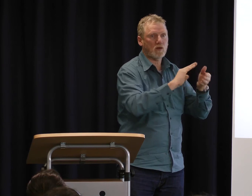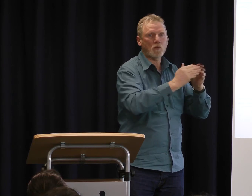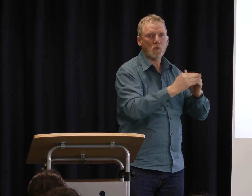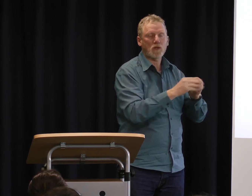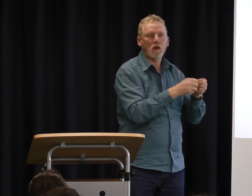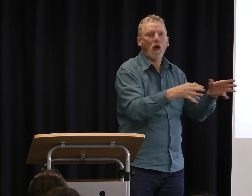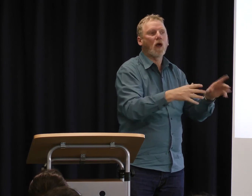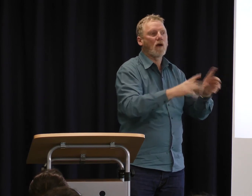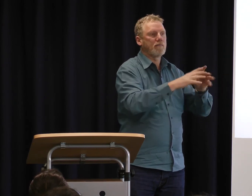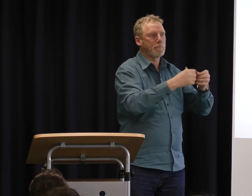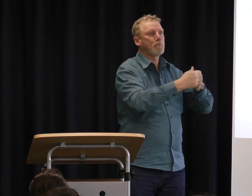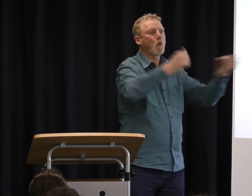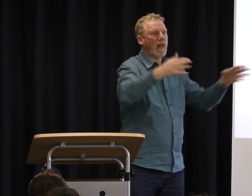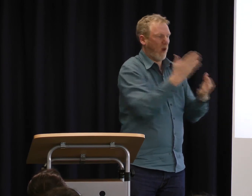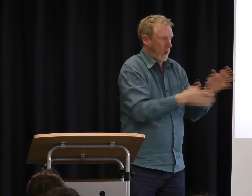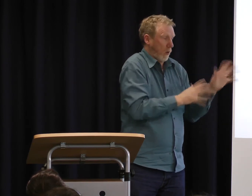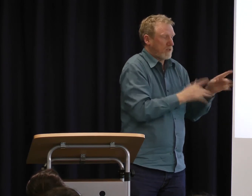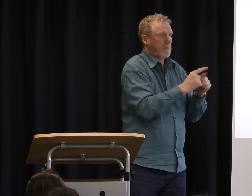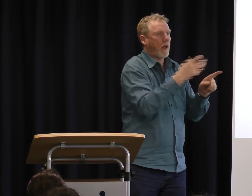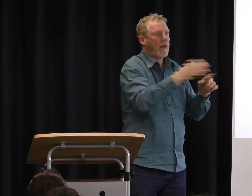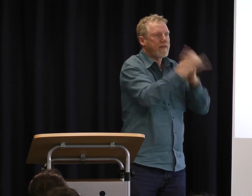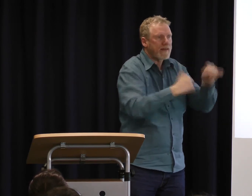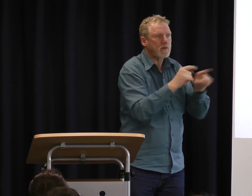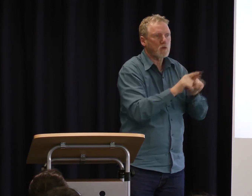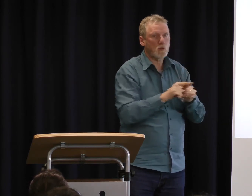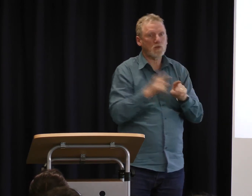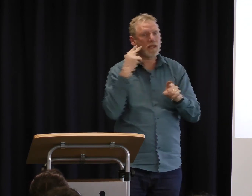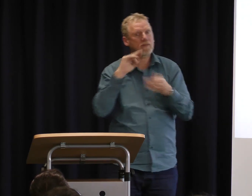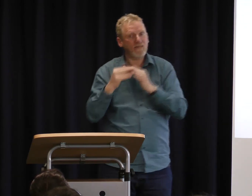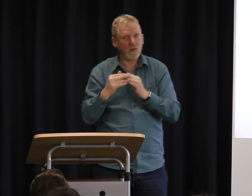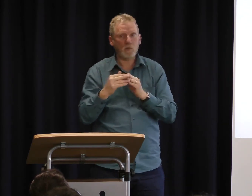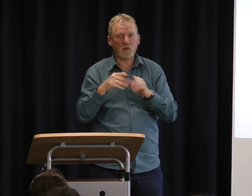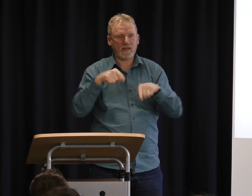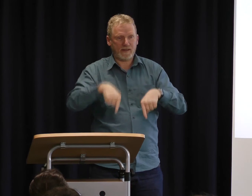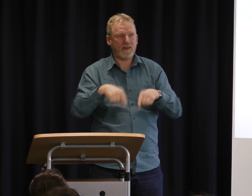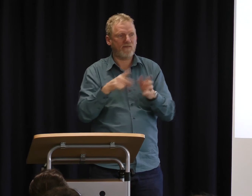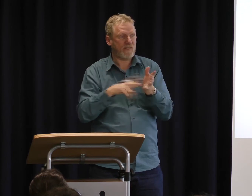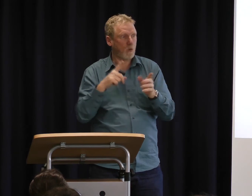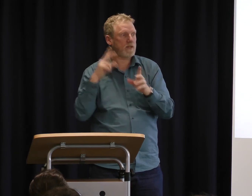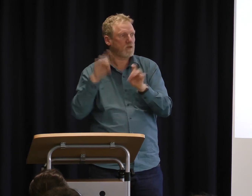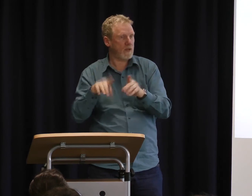really, the deaf community grew broader from that conference.